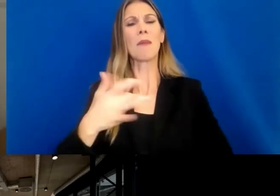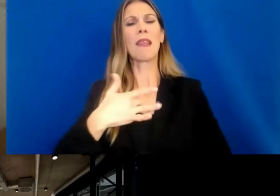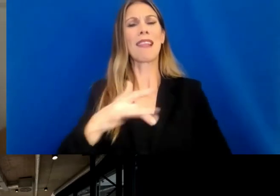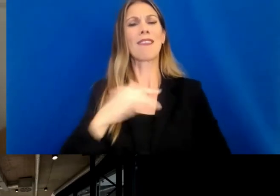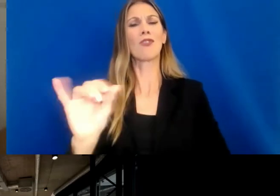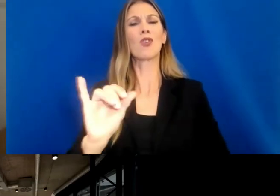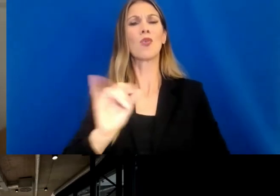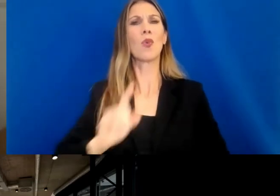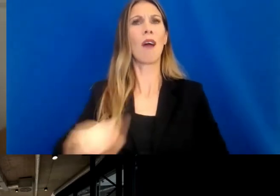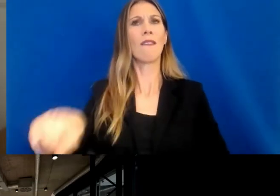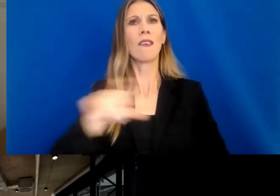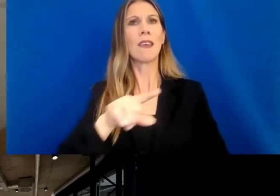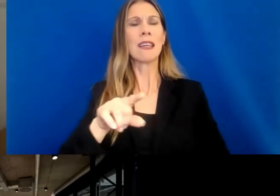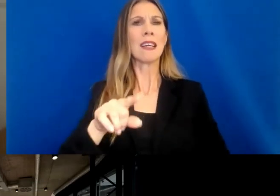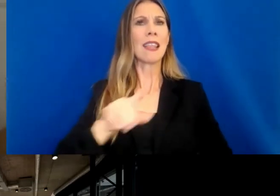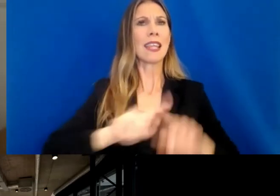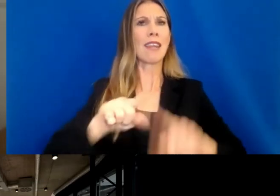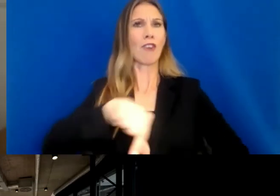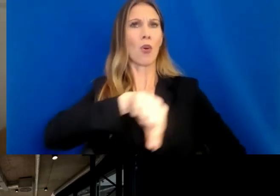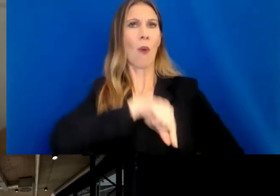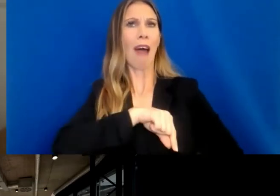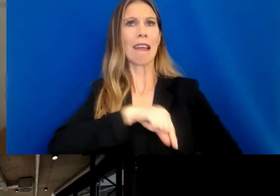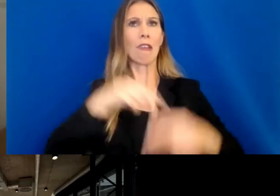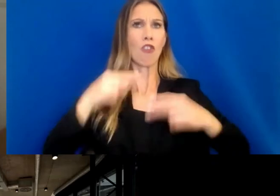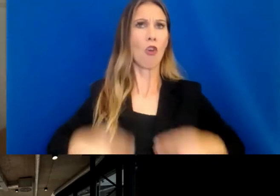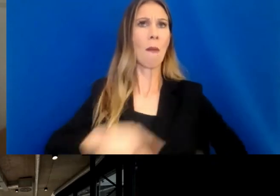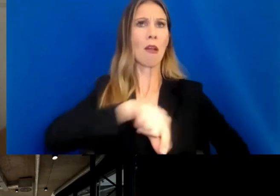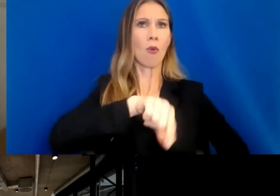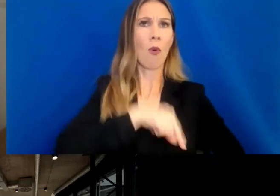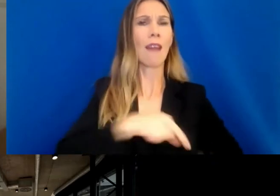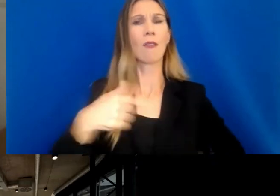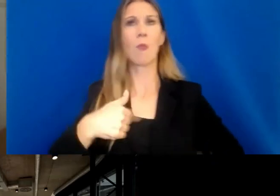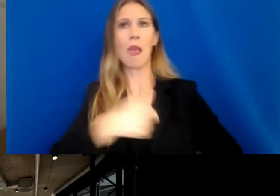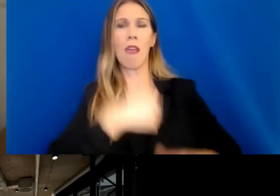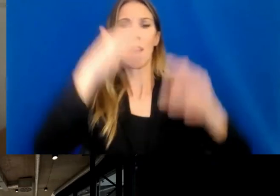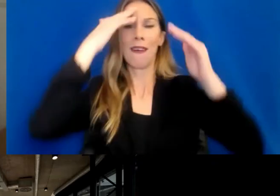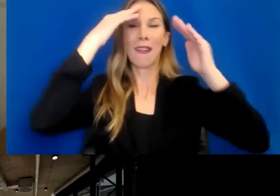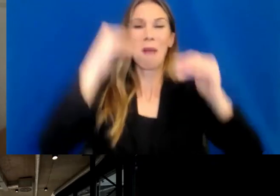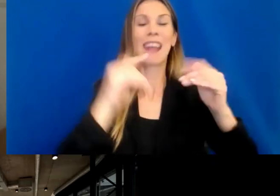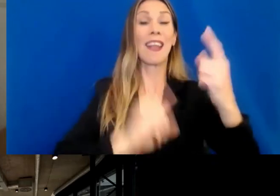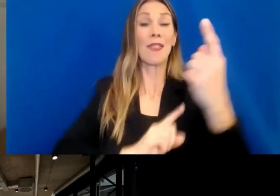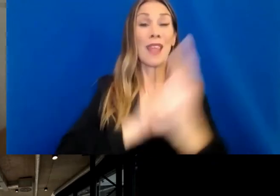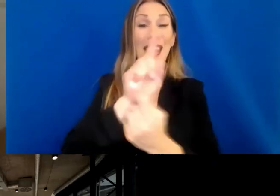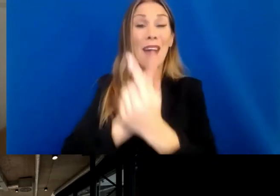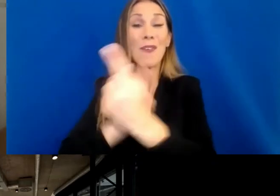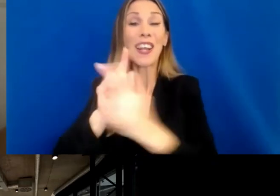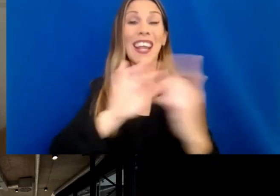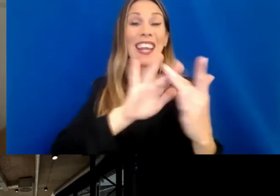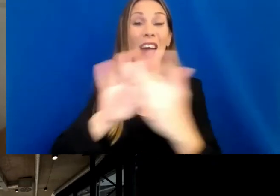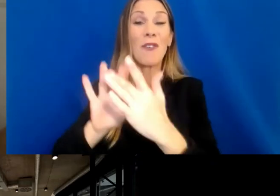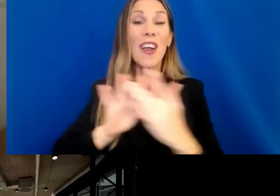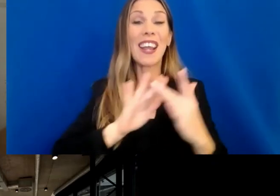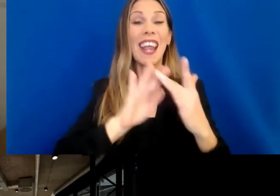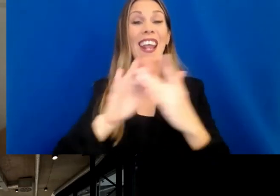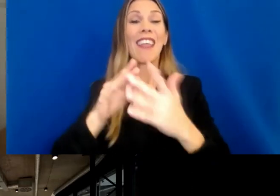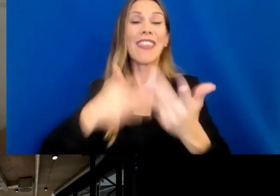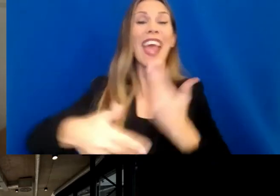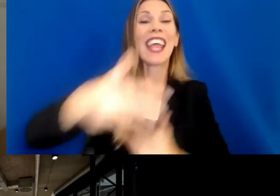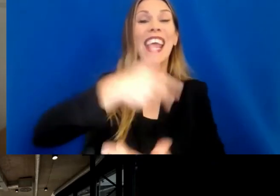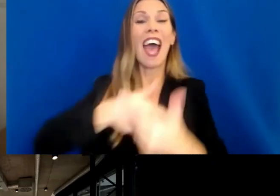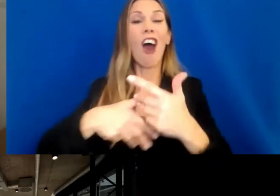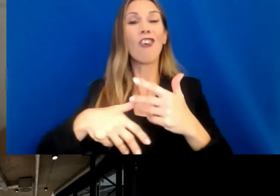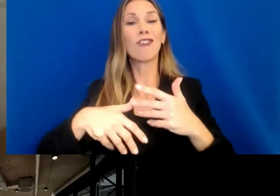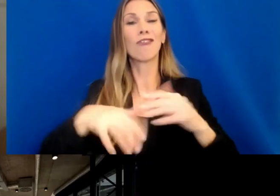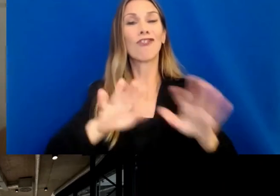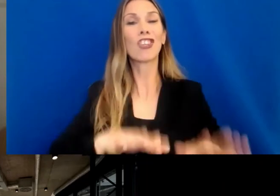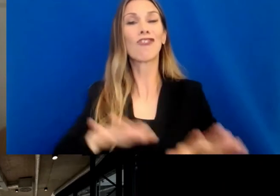human kinds of qualities that we expect, the networking, the informal exchange, the hanging out that we